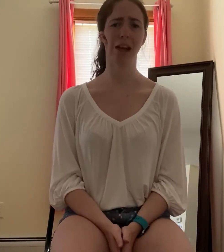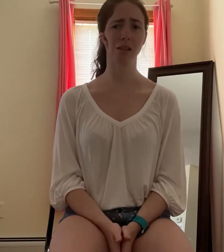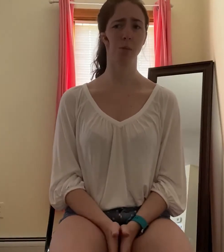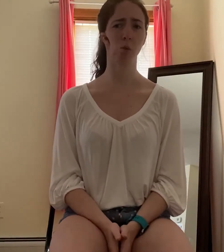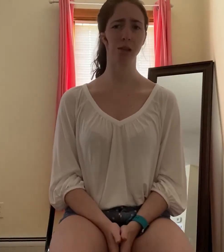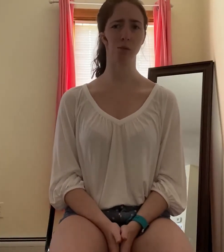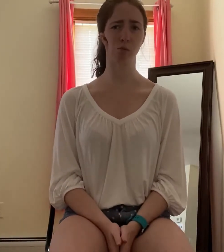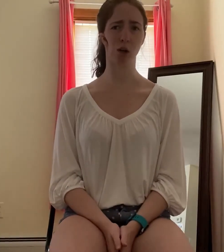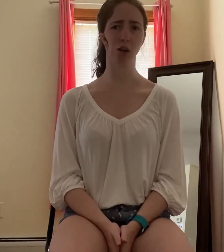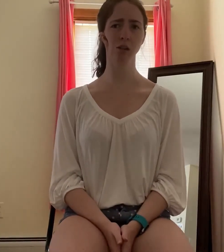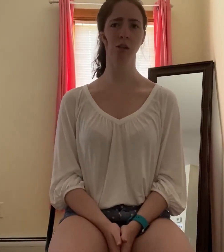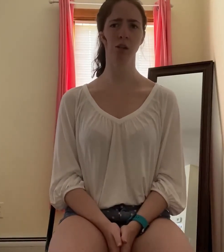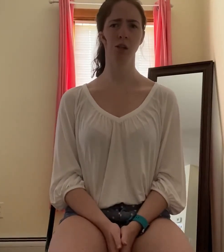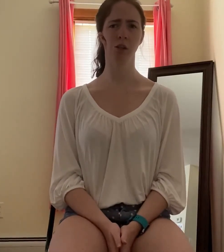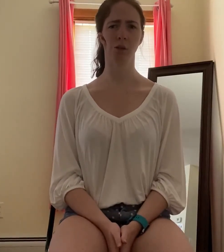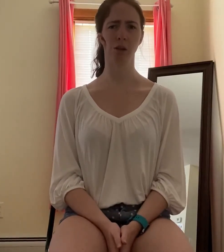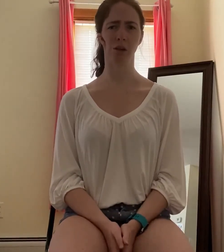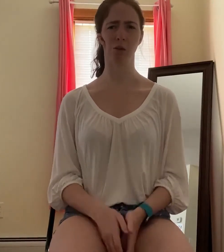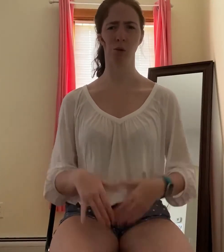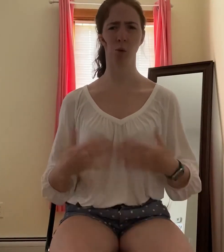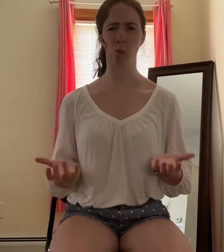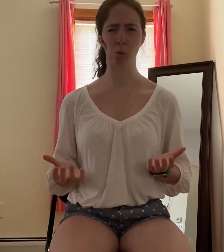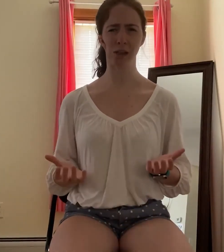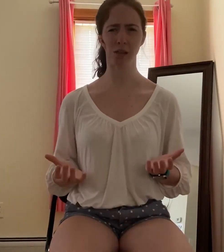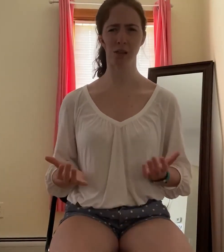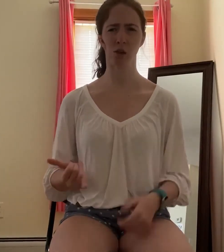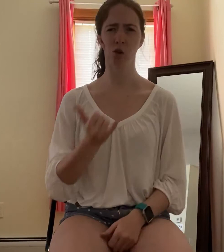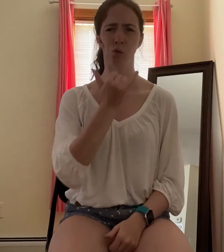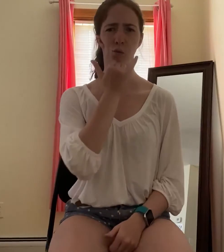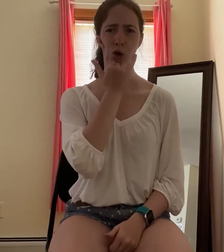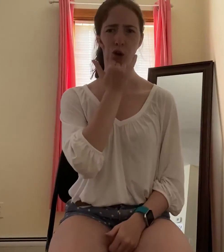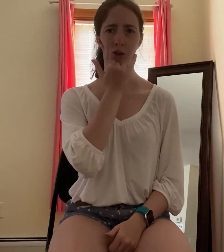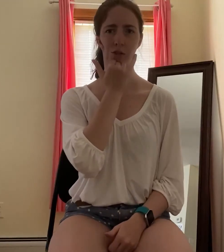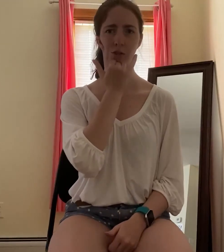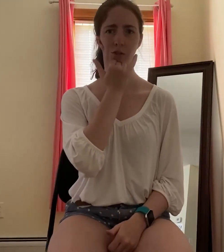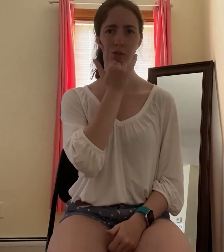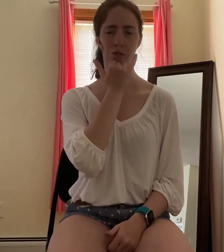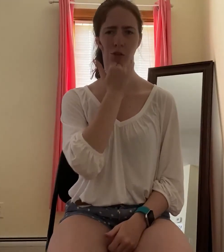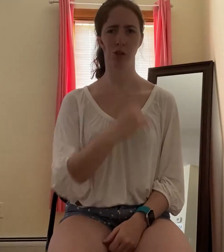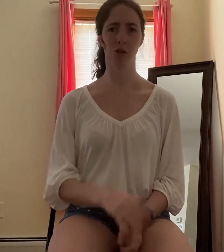ask them what is wrong, you're going to want to know what's wrong.